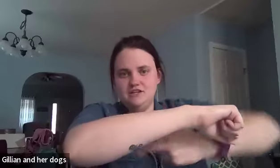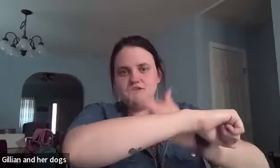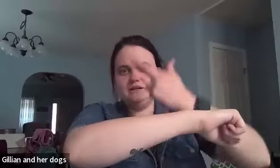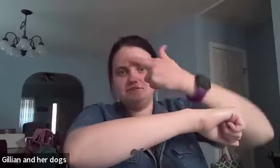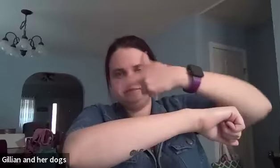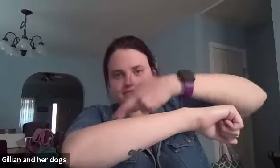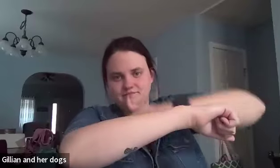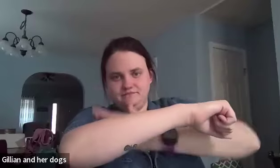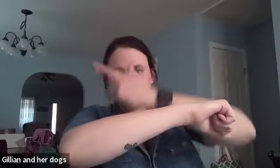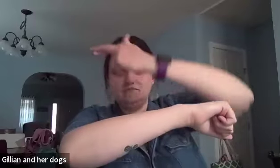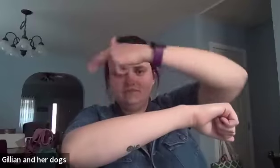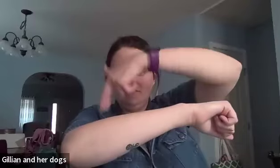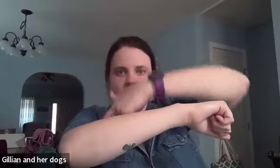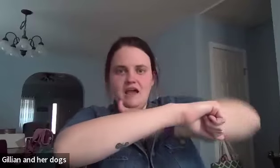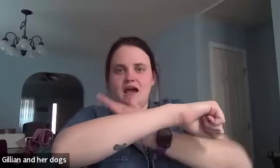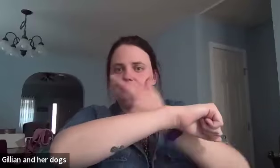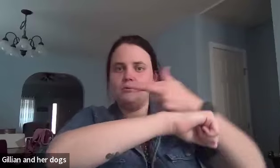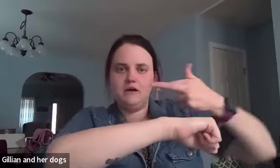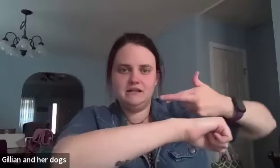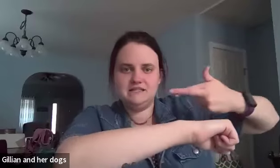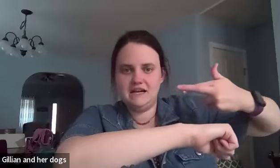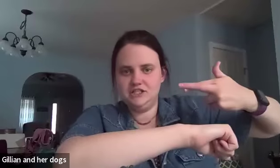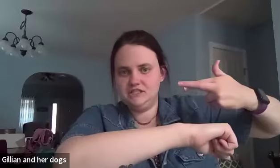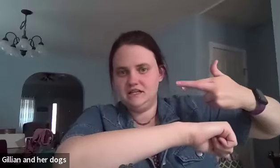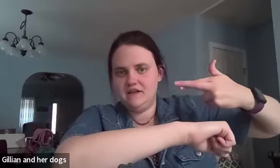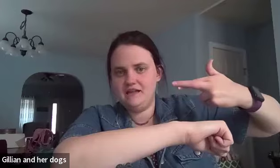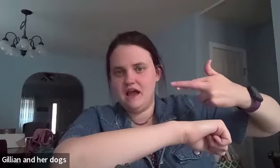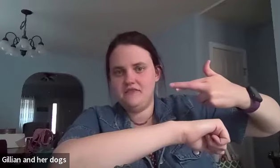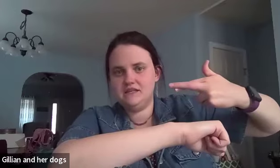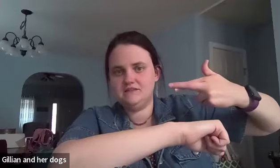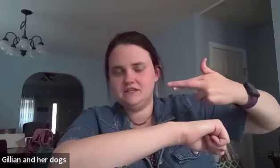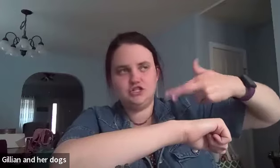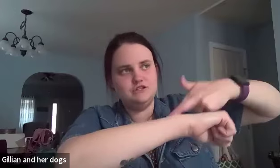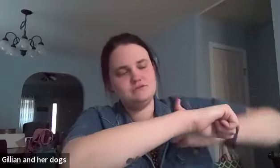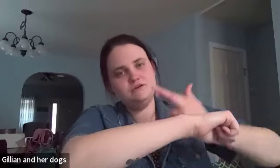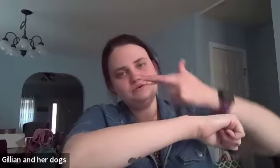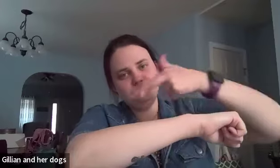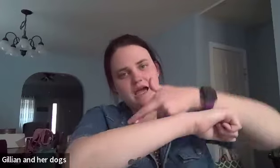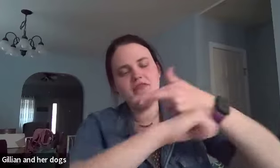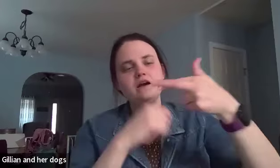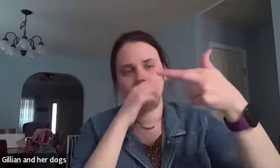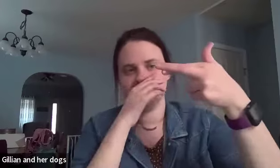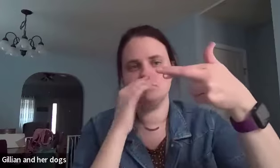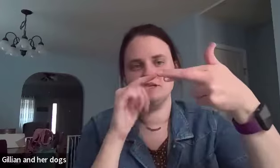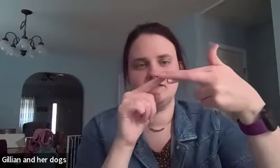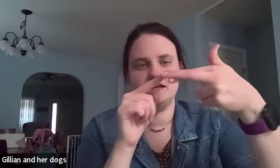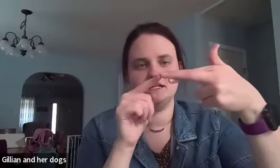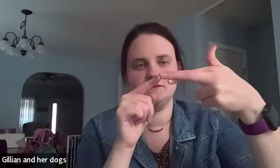you do it. I don't know what it is. I just think that I think it just looks really cool. I think also the reason I like it is